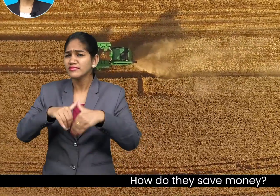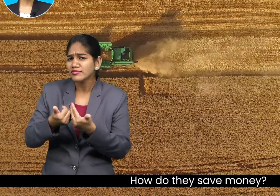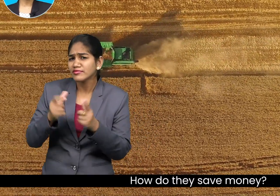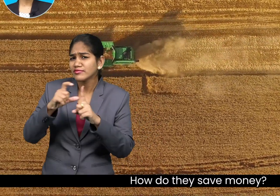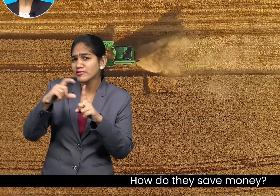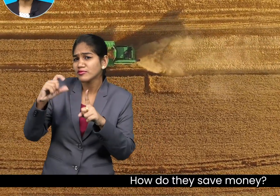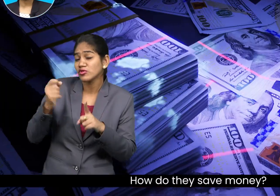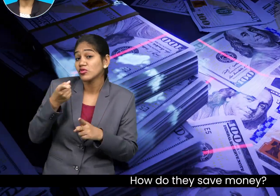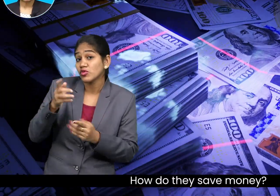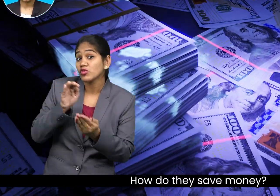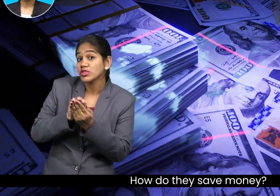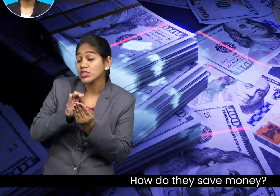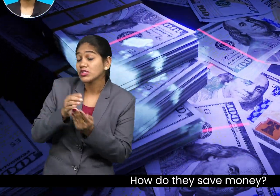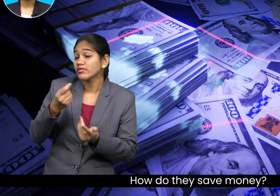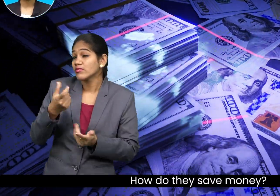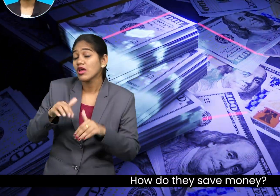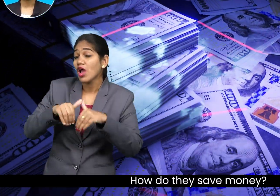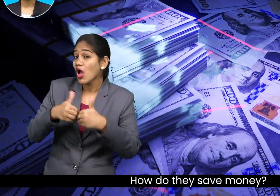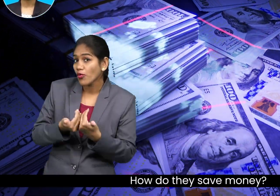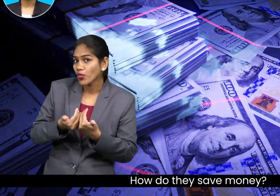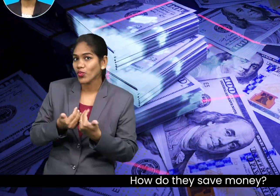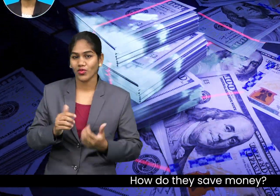How do they save money?